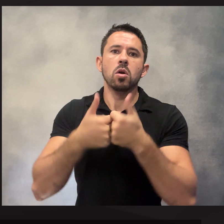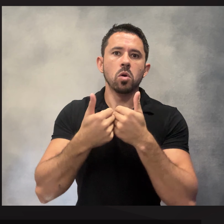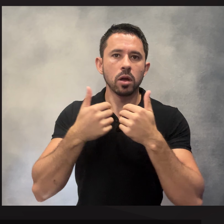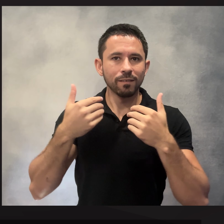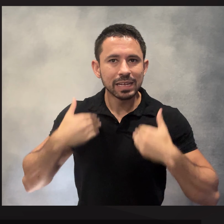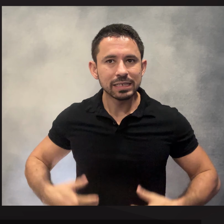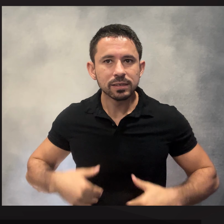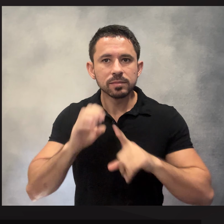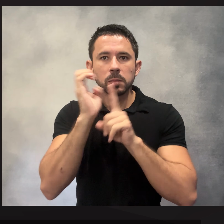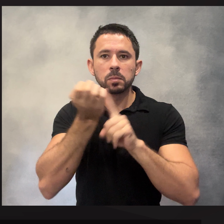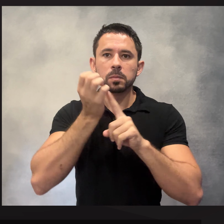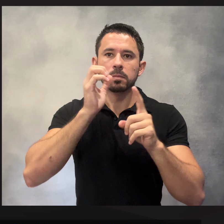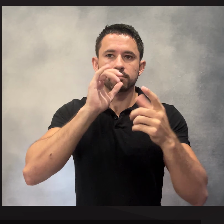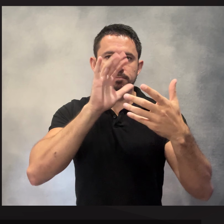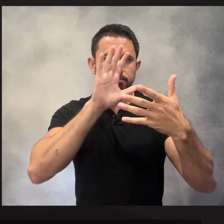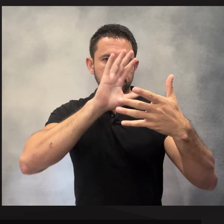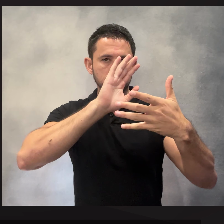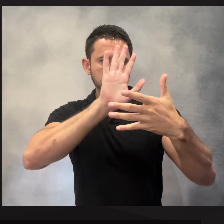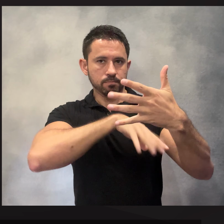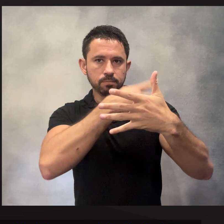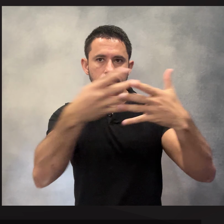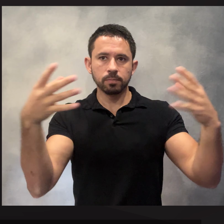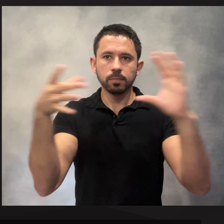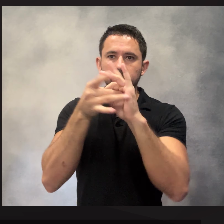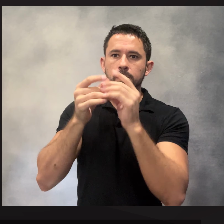data datasets.